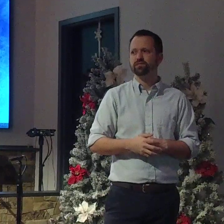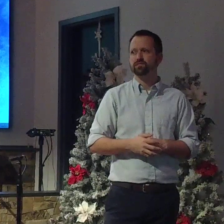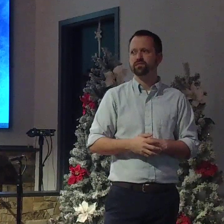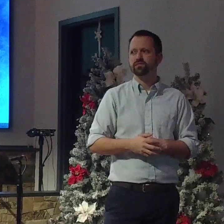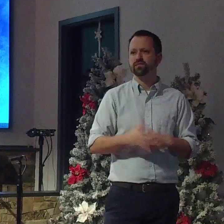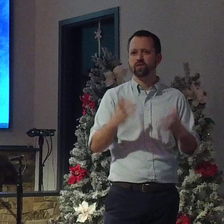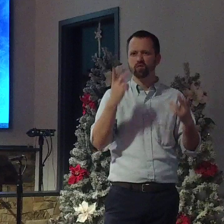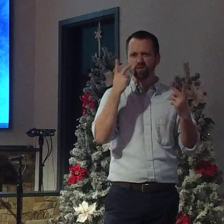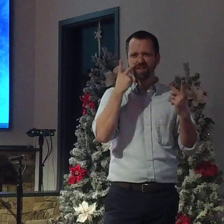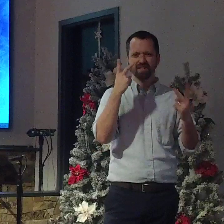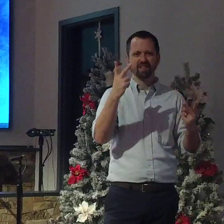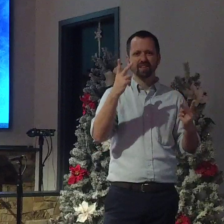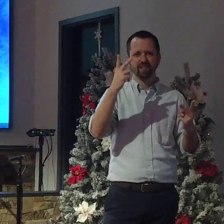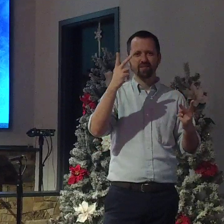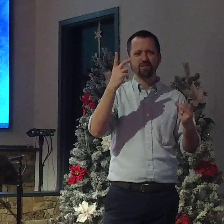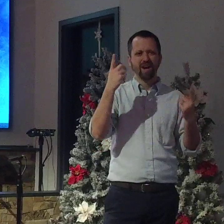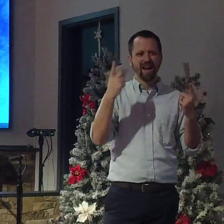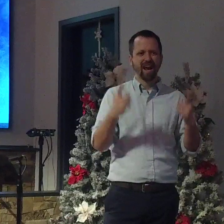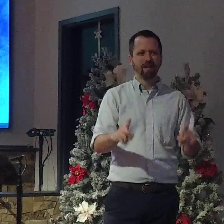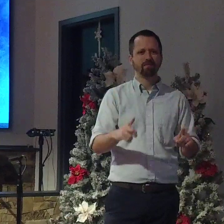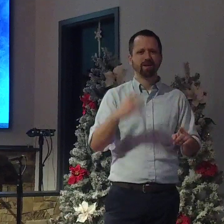from people in our church,